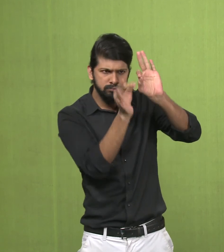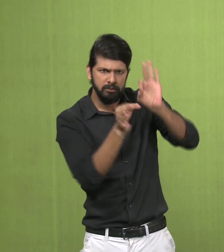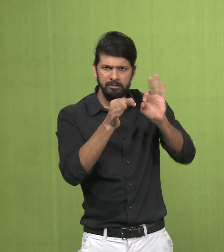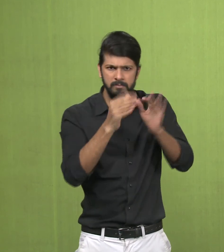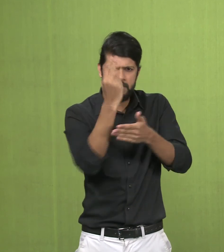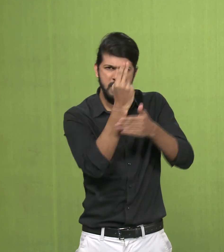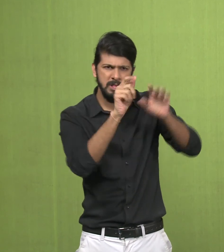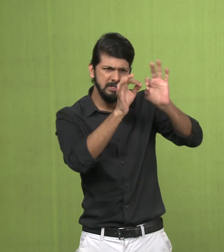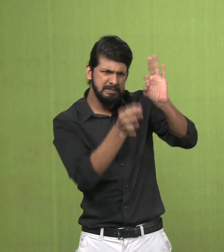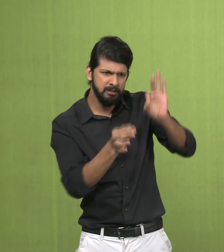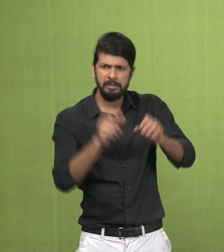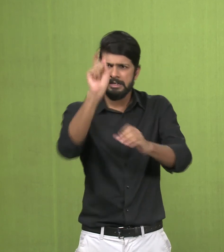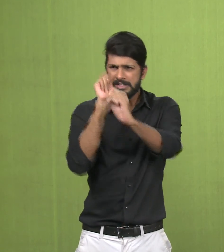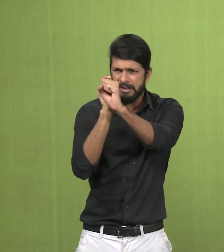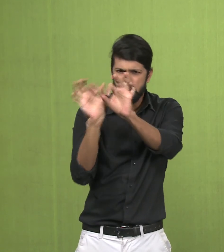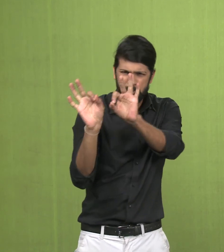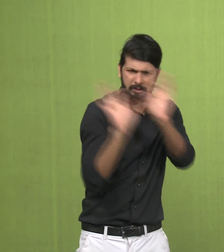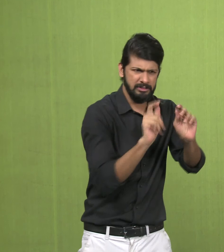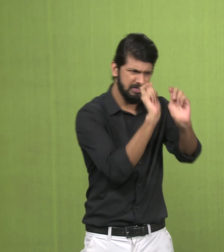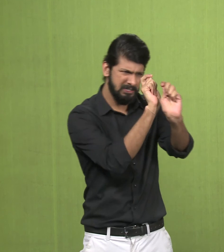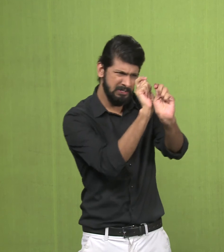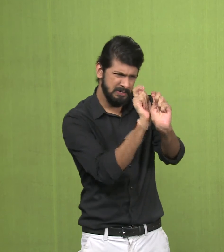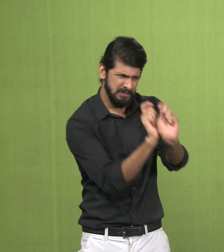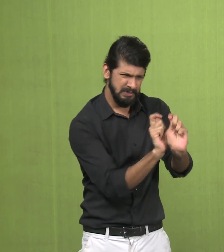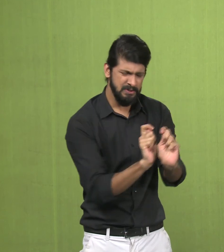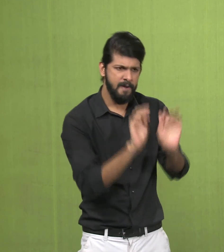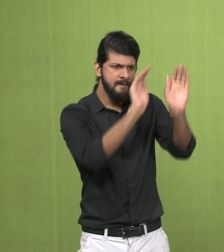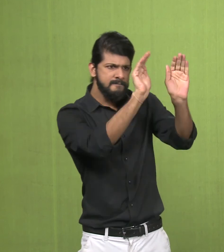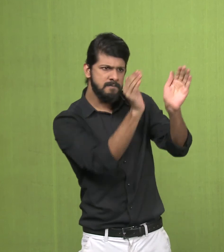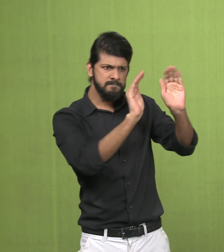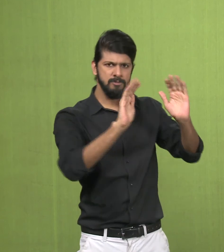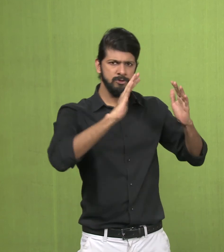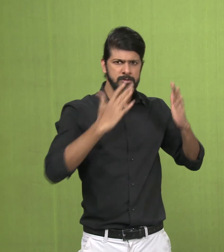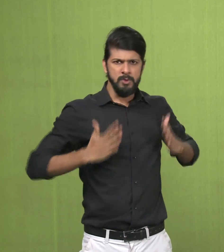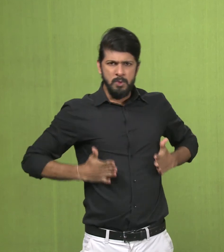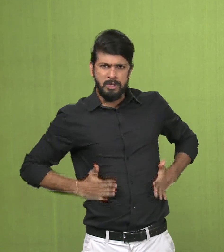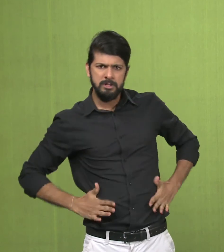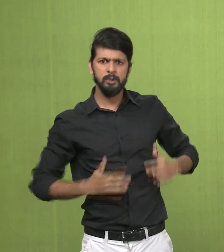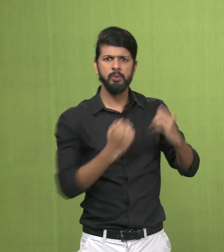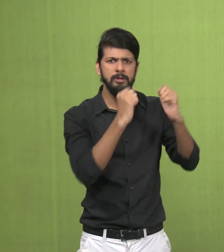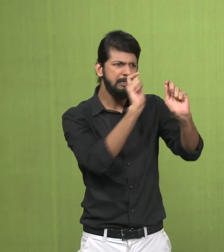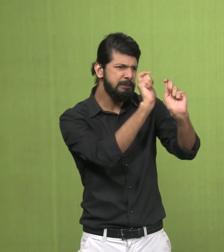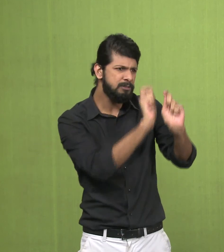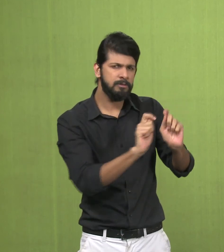the proportion, of the balance, of the size, to ensure that the depiction is realistic.